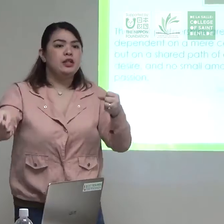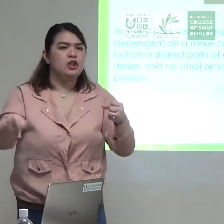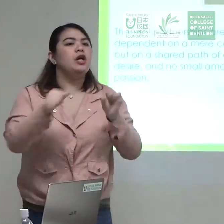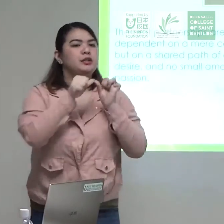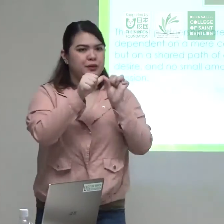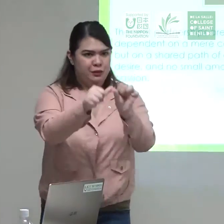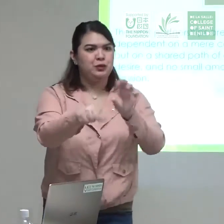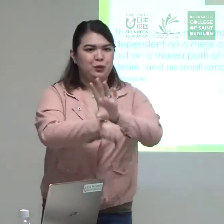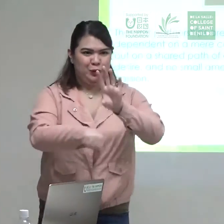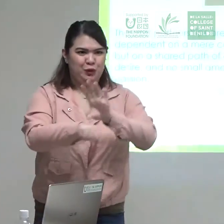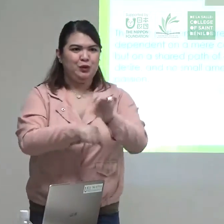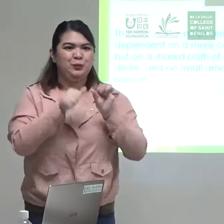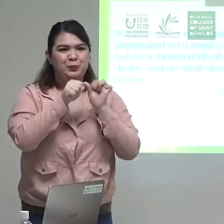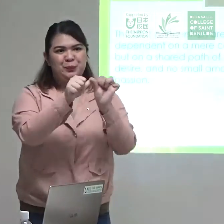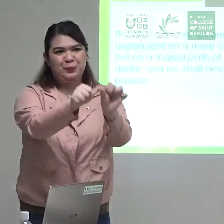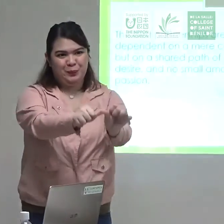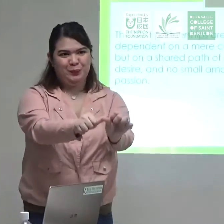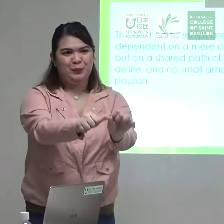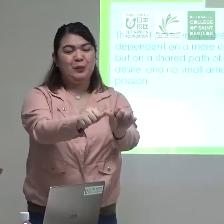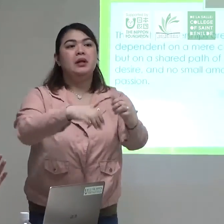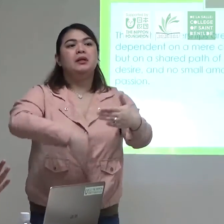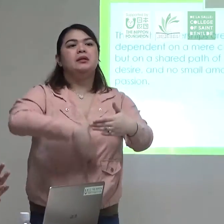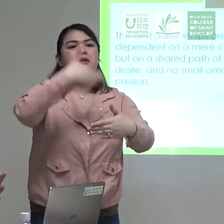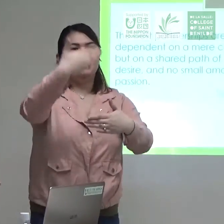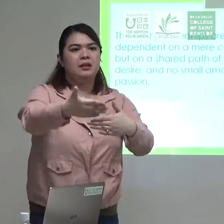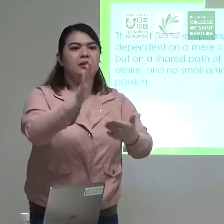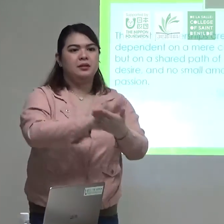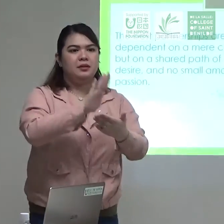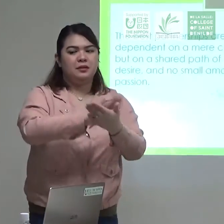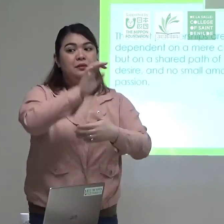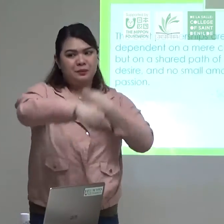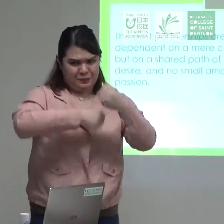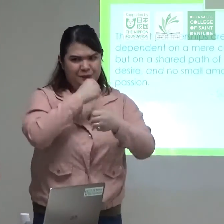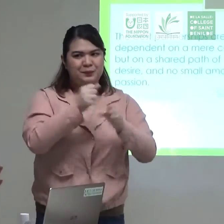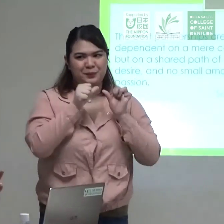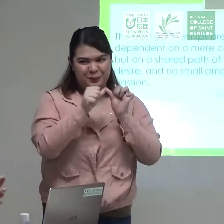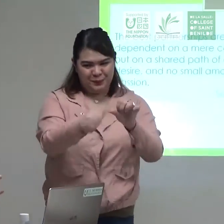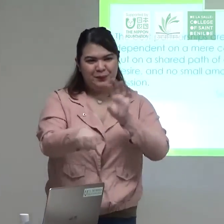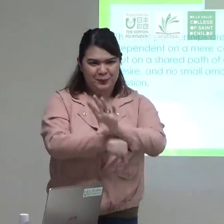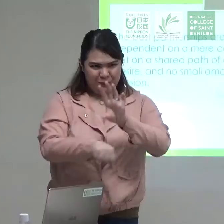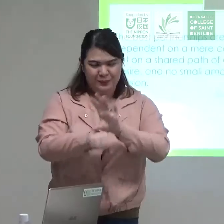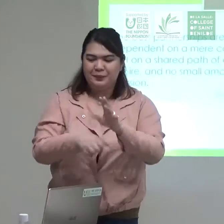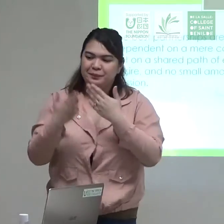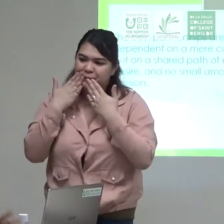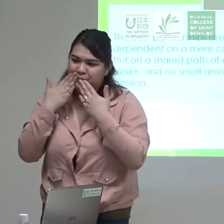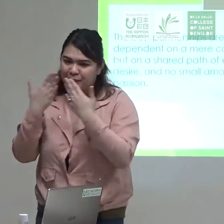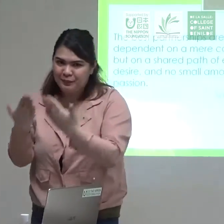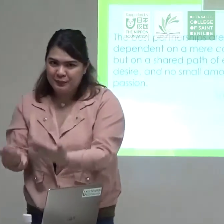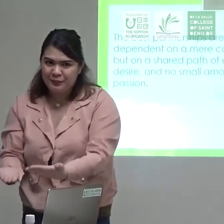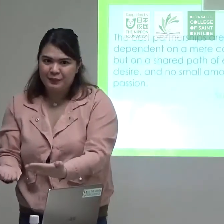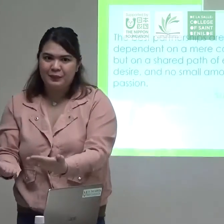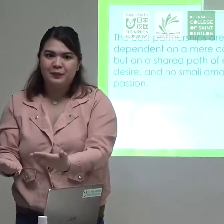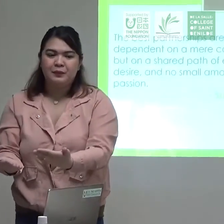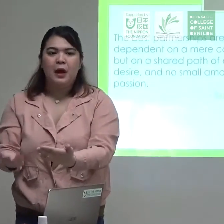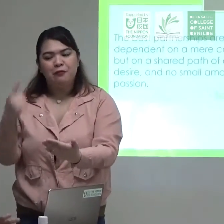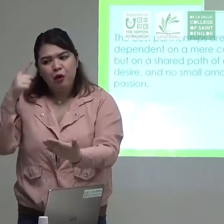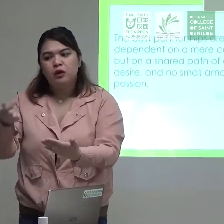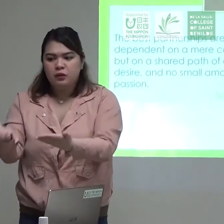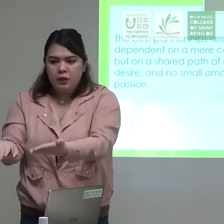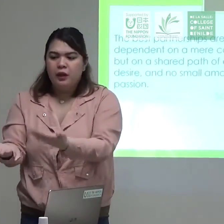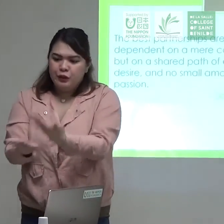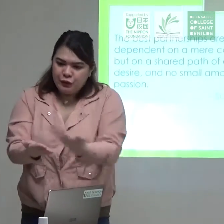our consultant for the next school year. And thank you for all the time,